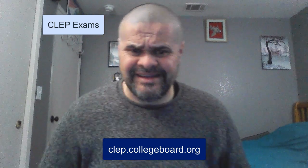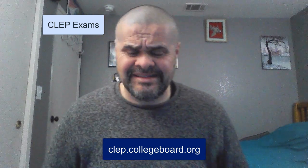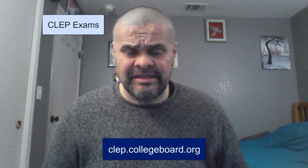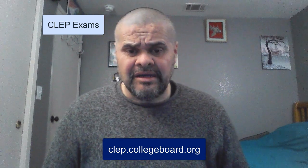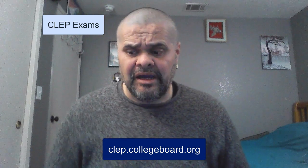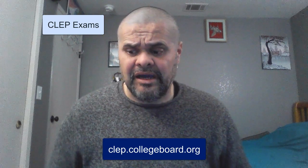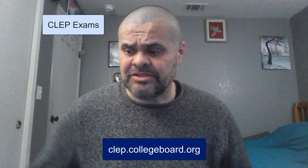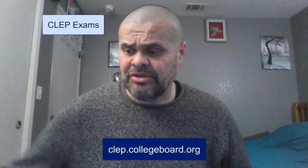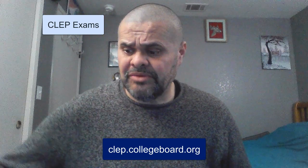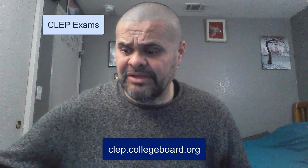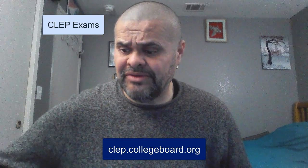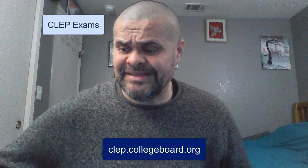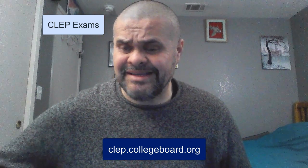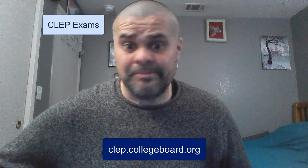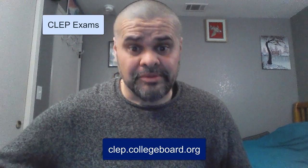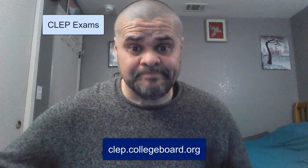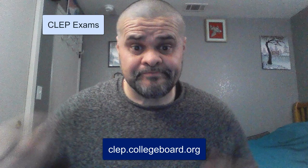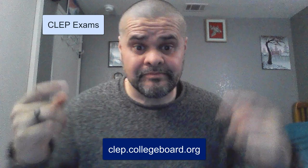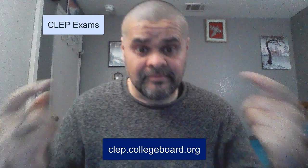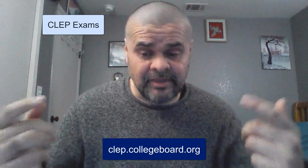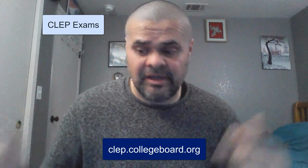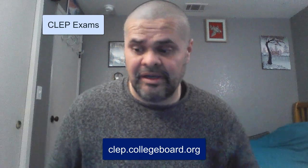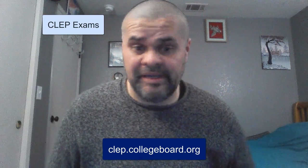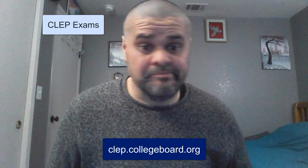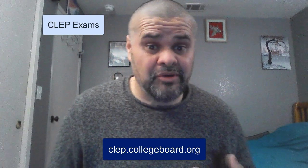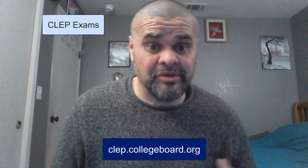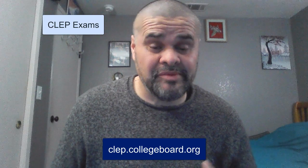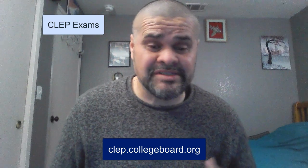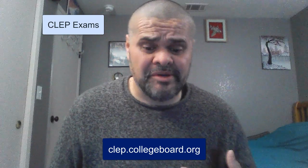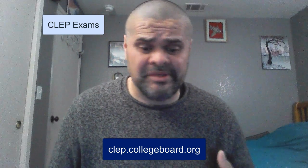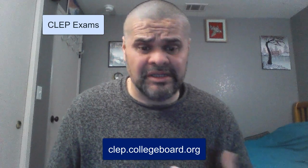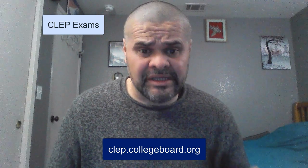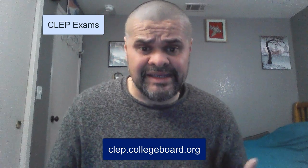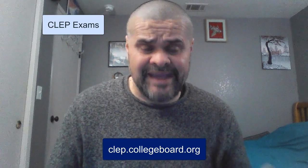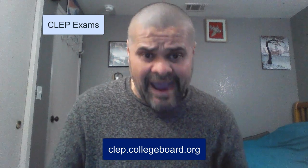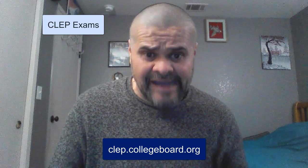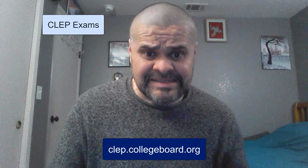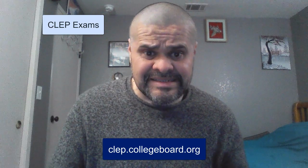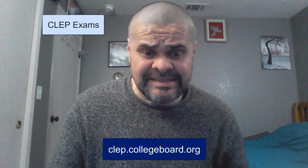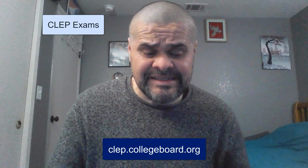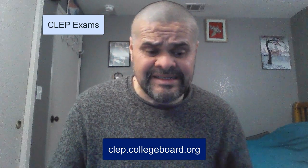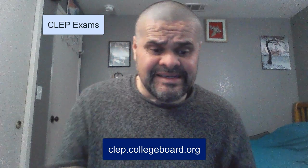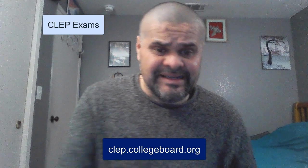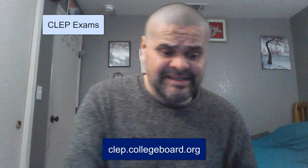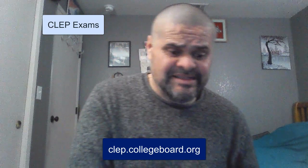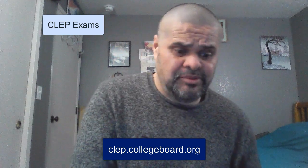that. So I'm going to give you an example. And bear with me because I'm going to be looking at an example.